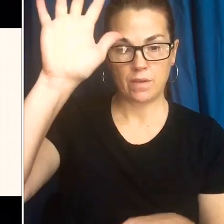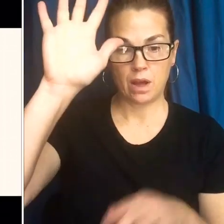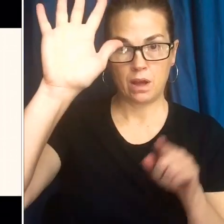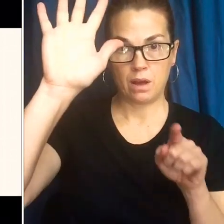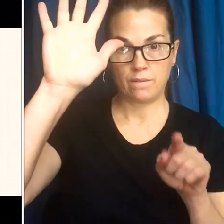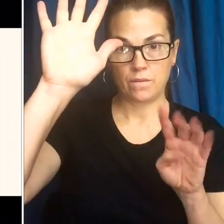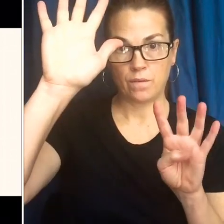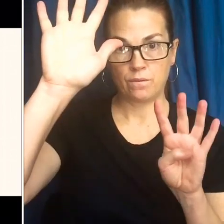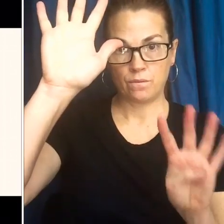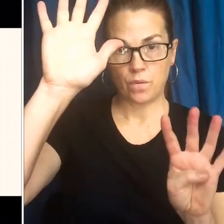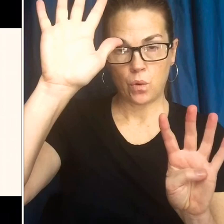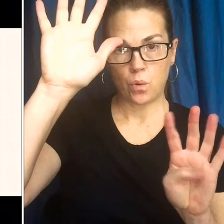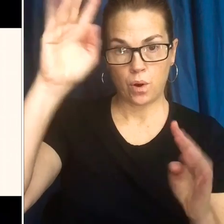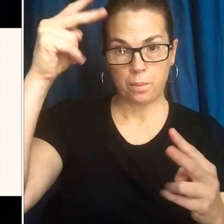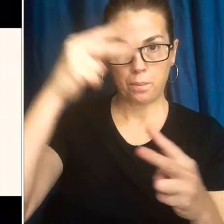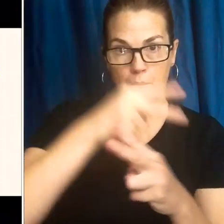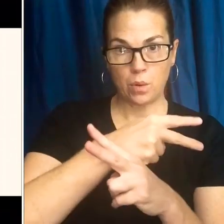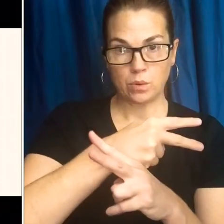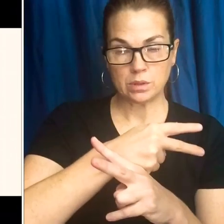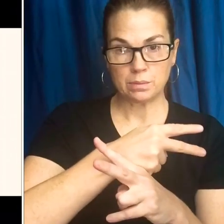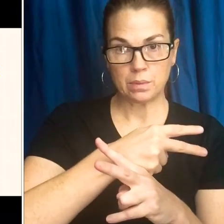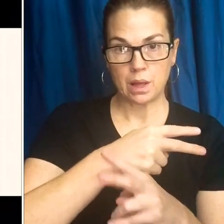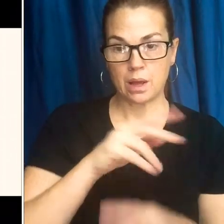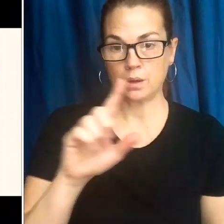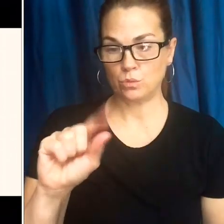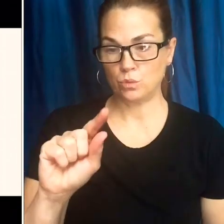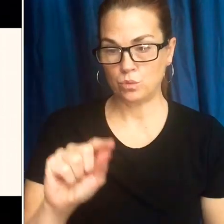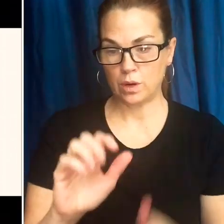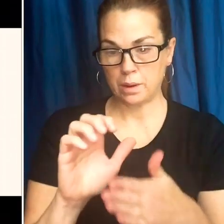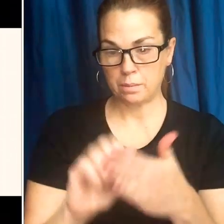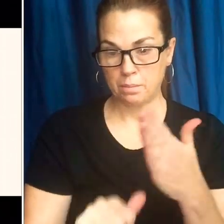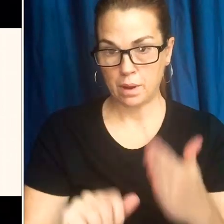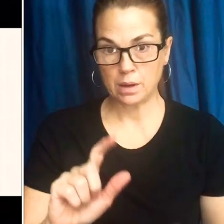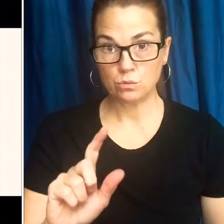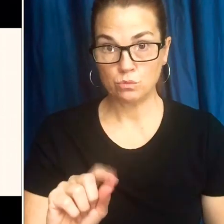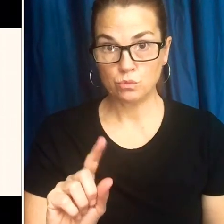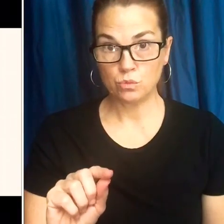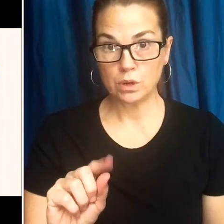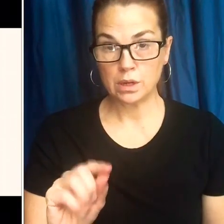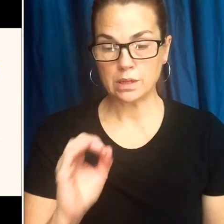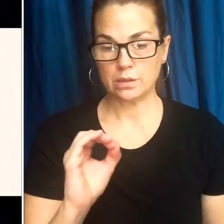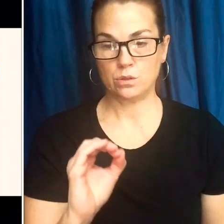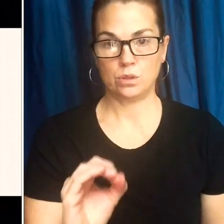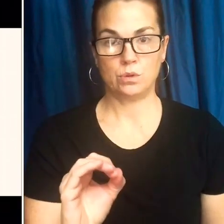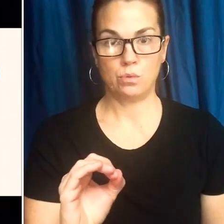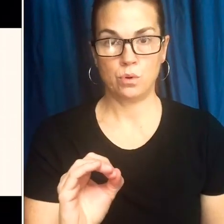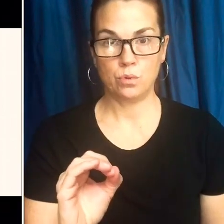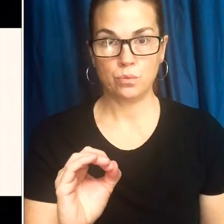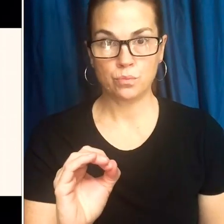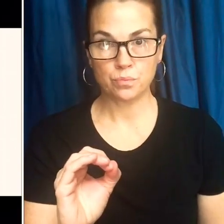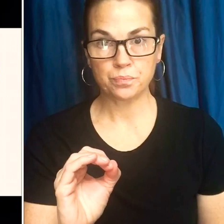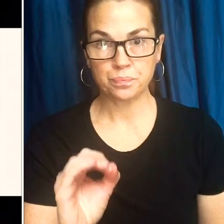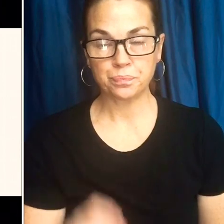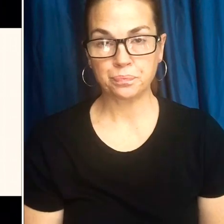is 0. My decimal equivalent of 1/4 is